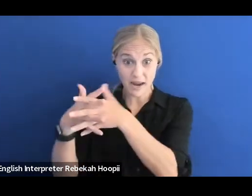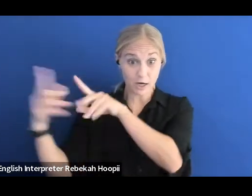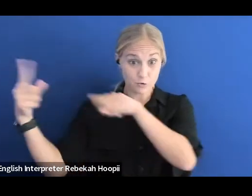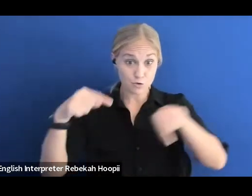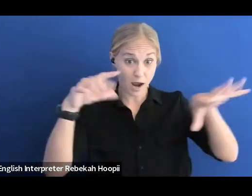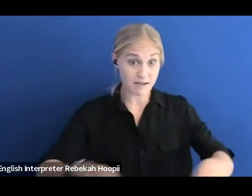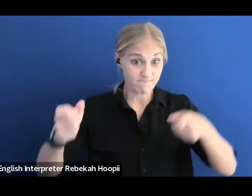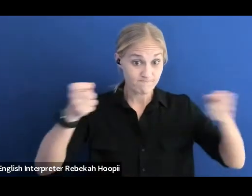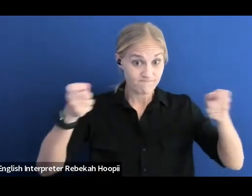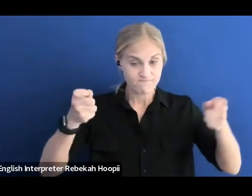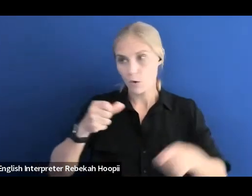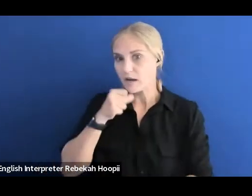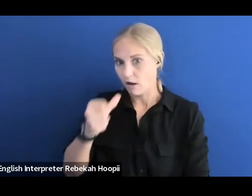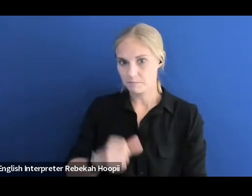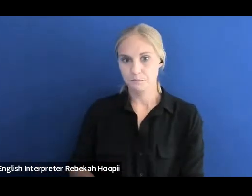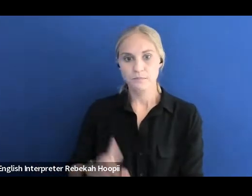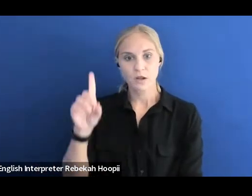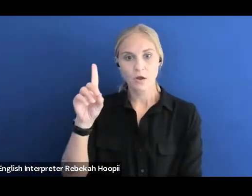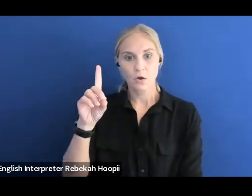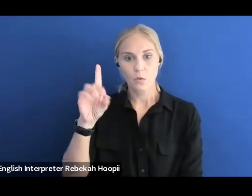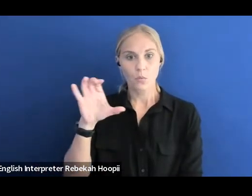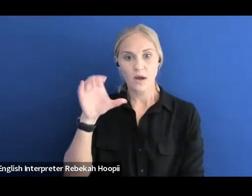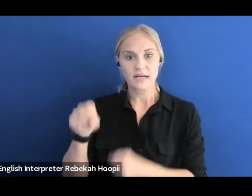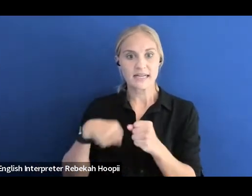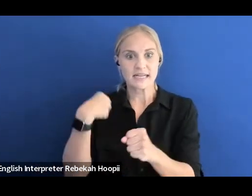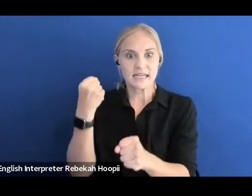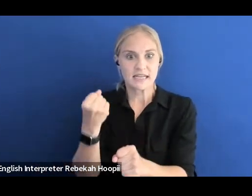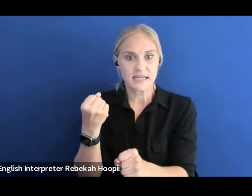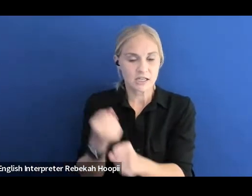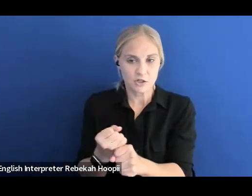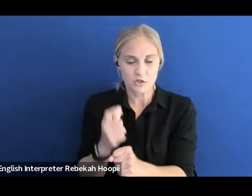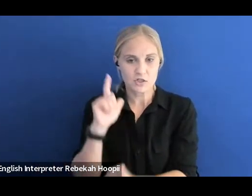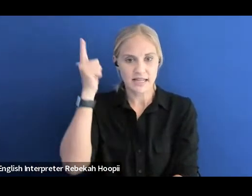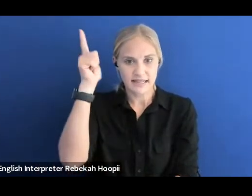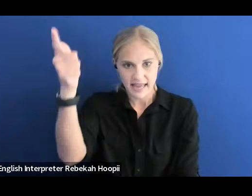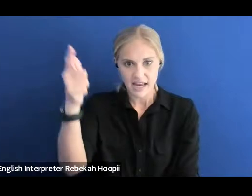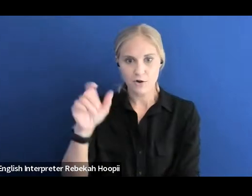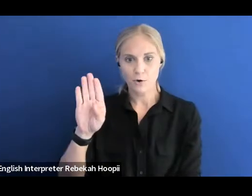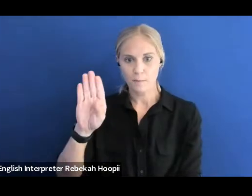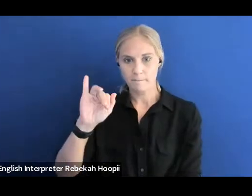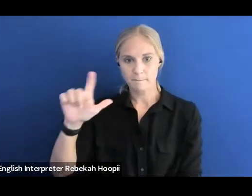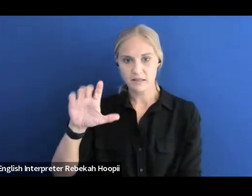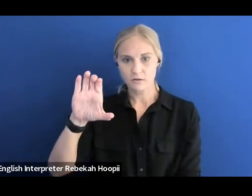100 years later, all we got was a Bill Clinton apology for stealing our nation.